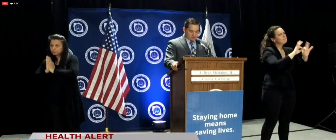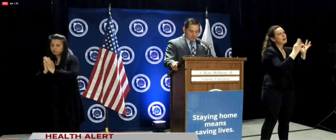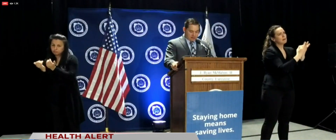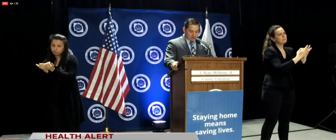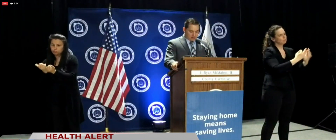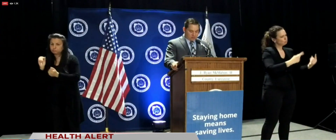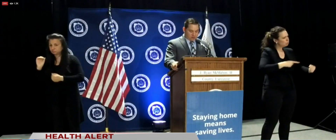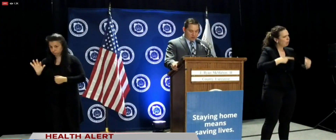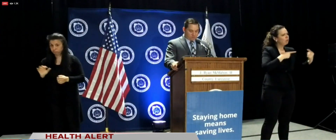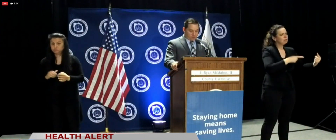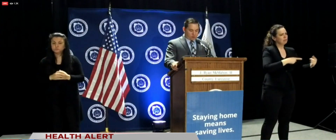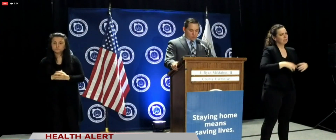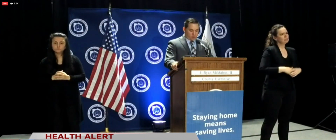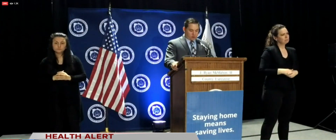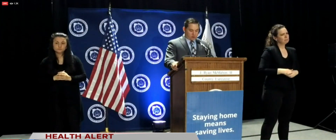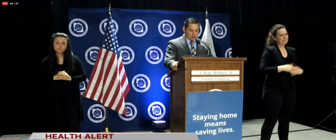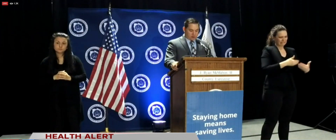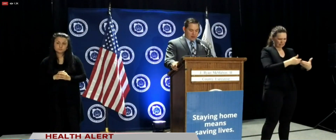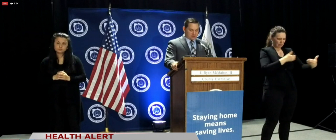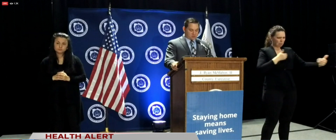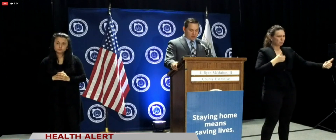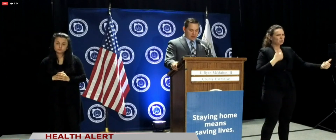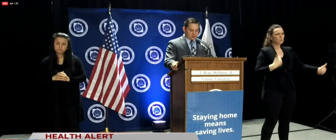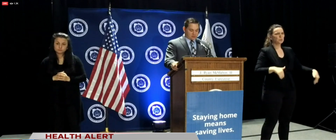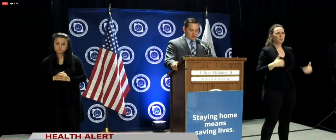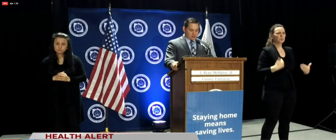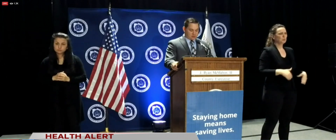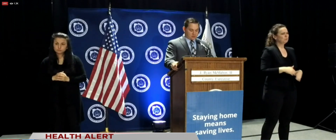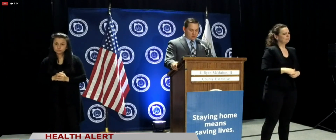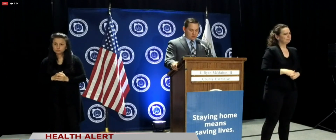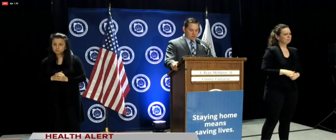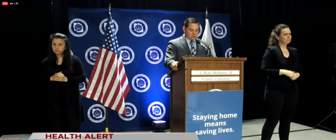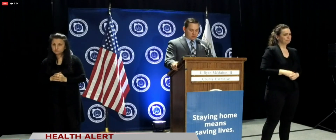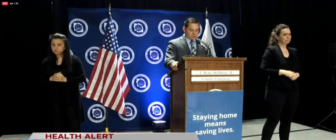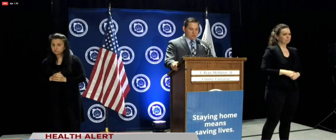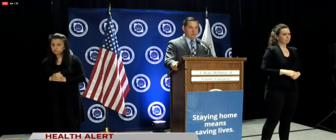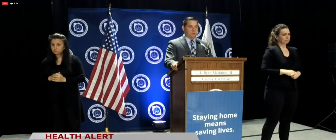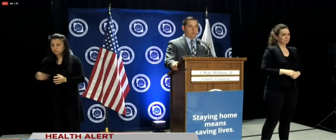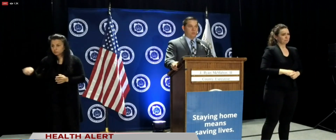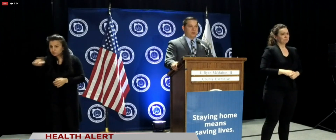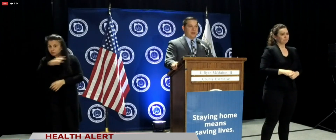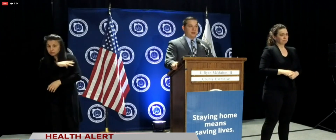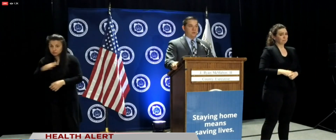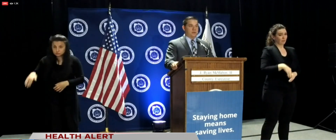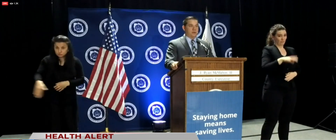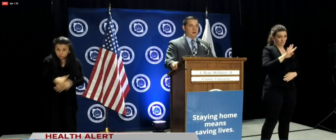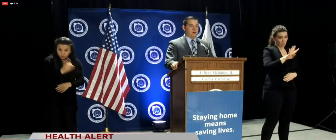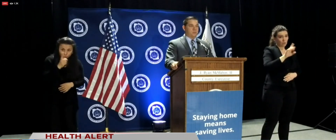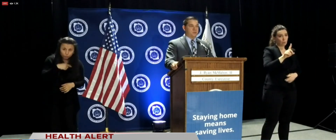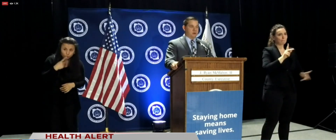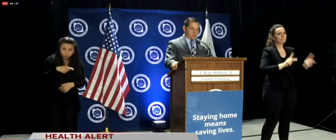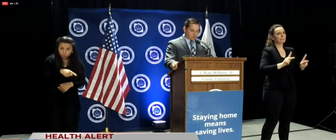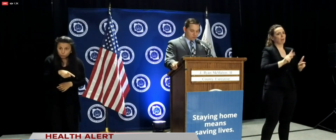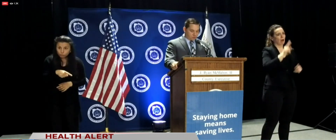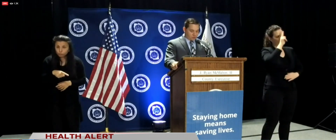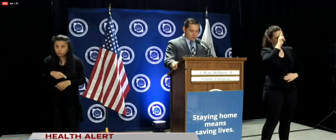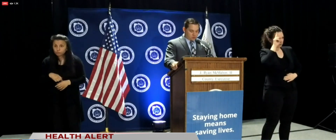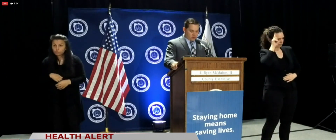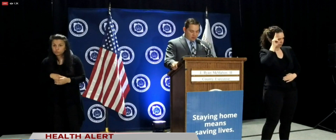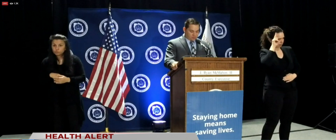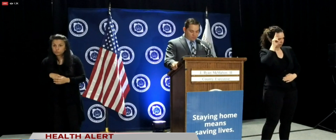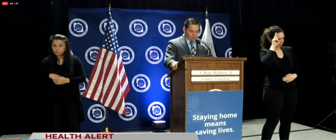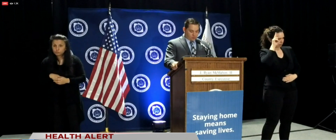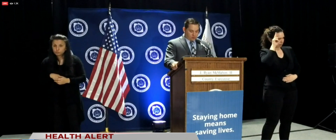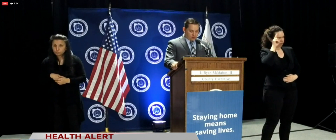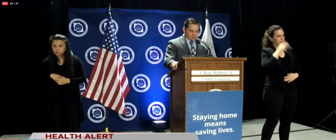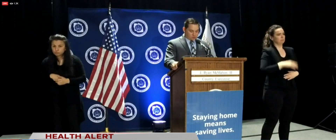We have some data here about our 41 hospitalized. As we get more and more data, we can get caught up, we share it with you.